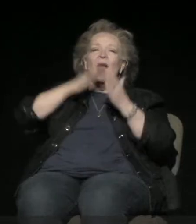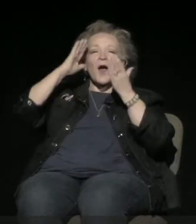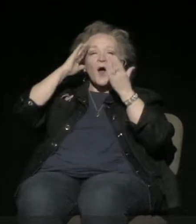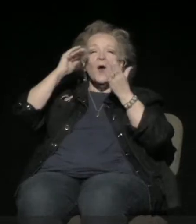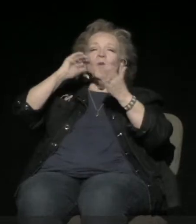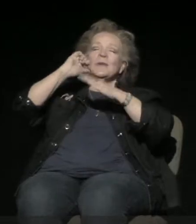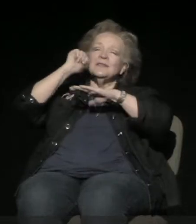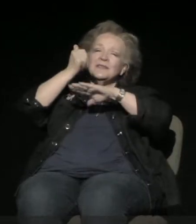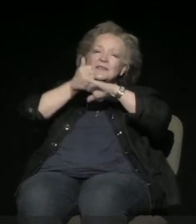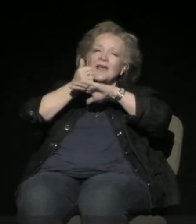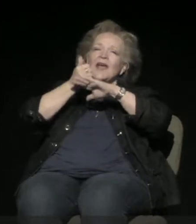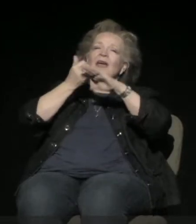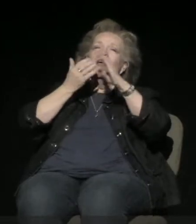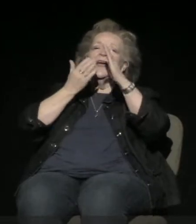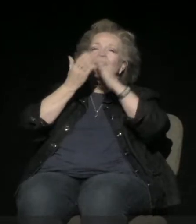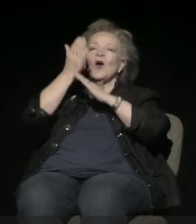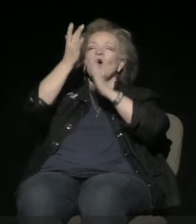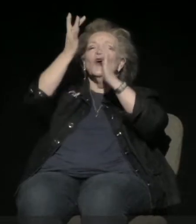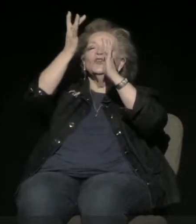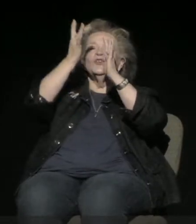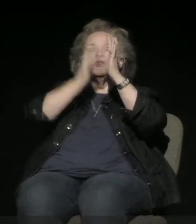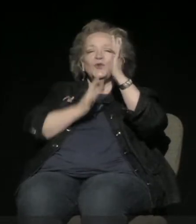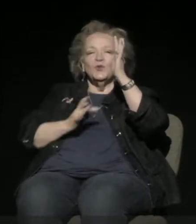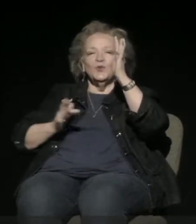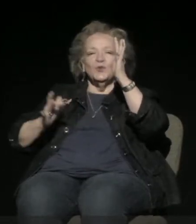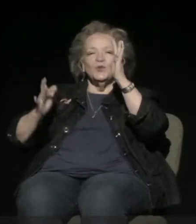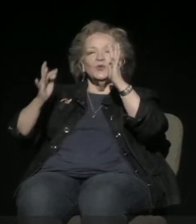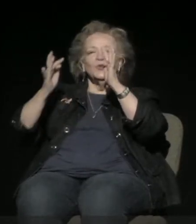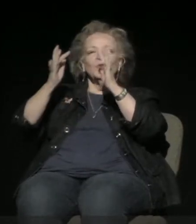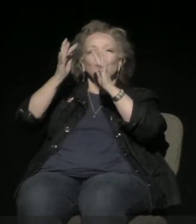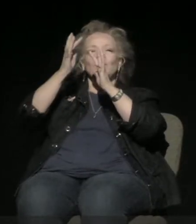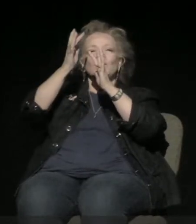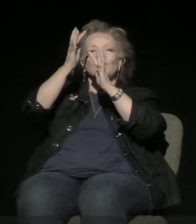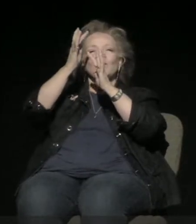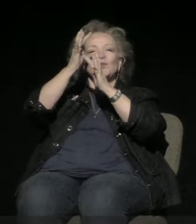My Hope Is Set On You